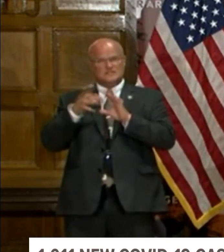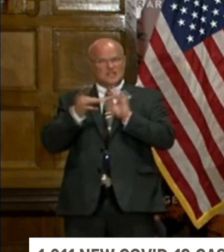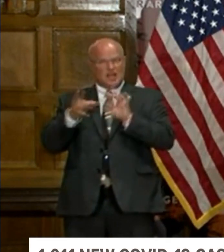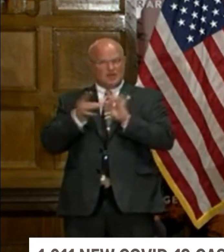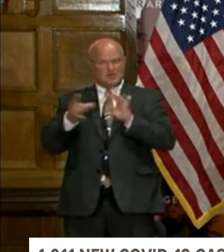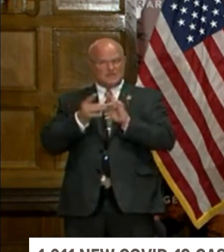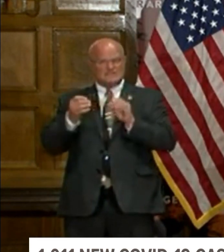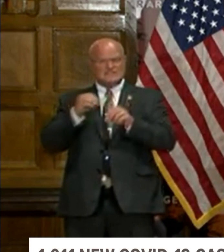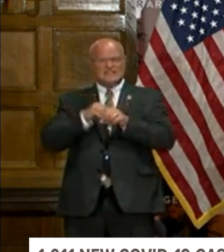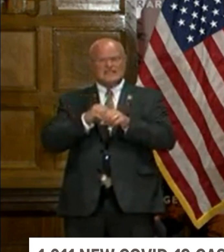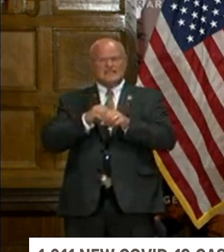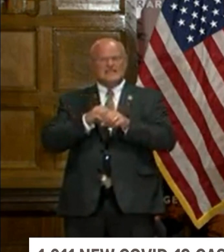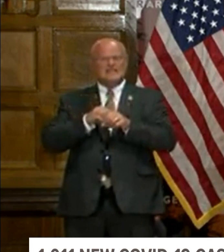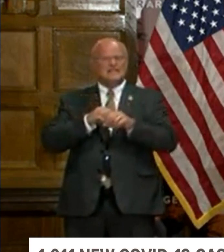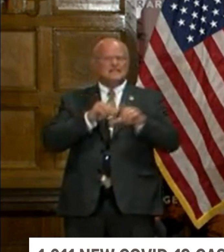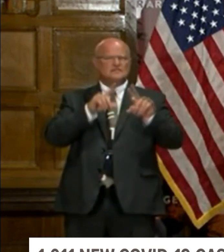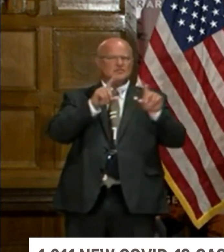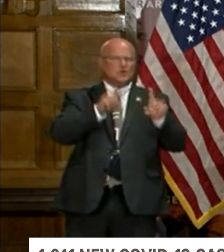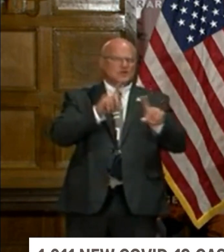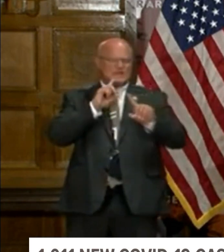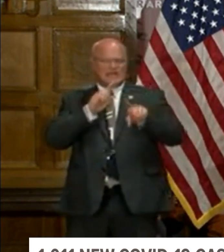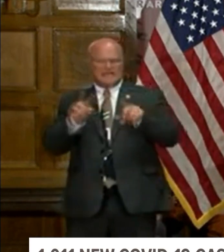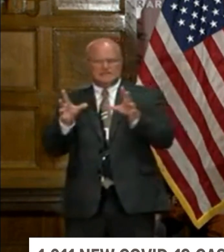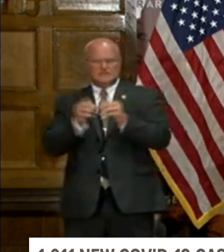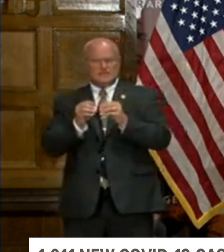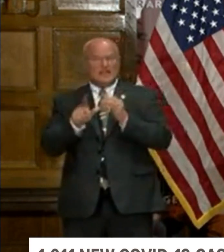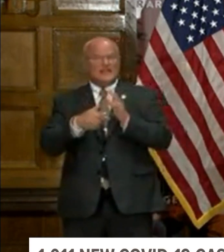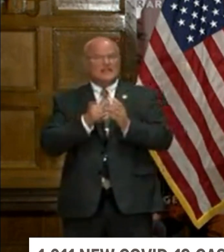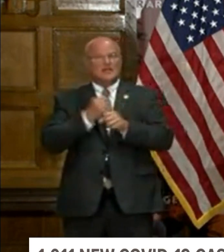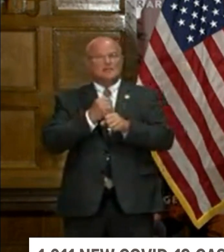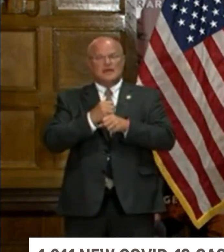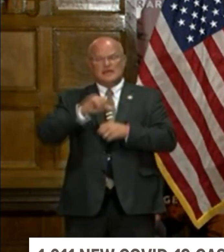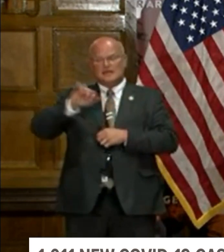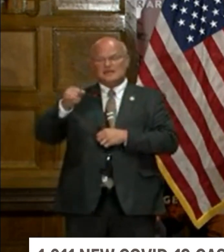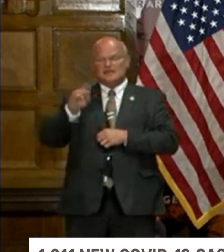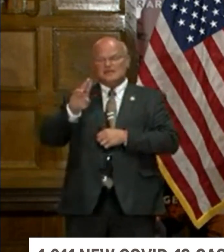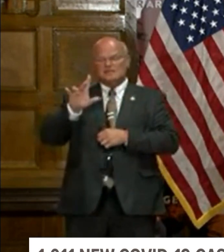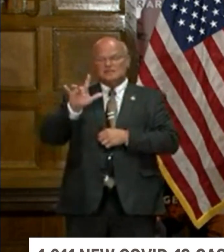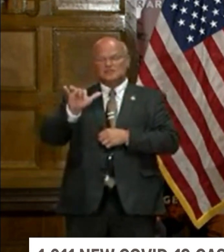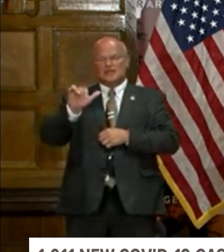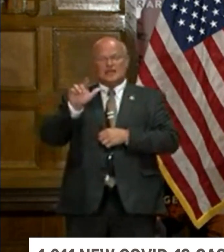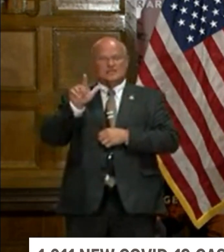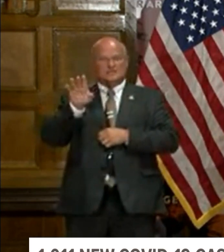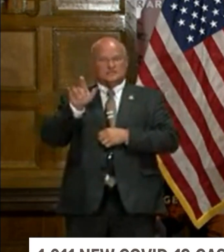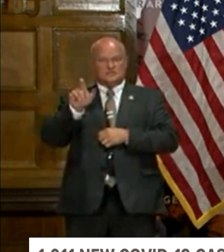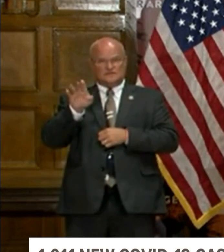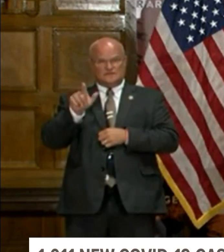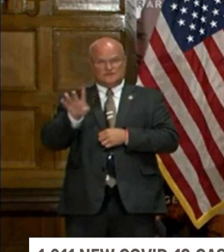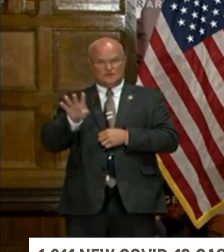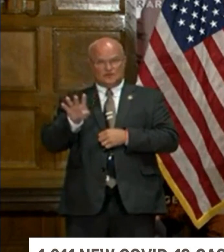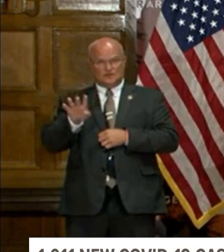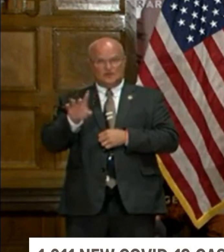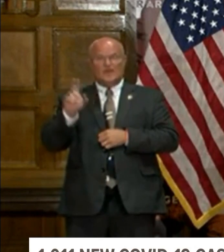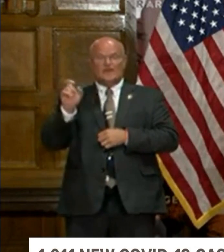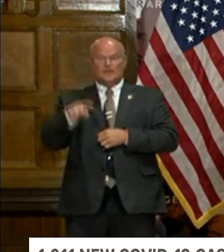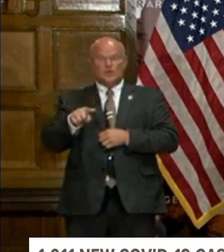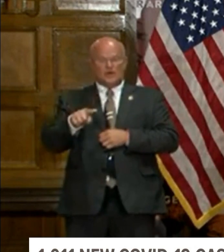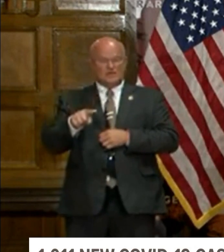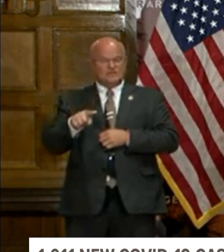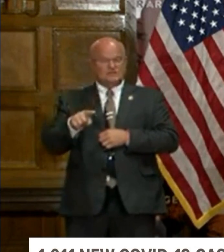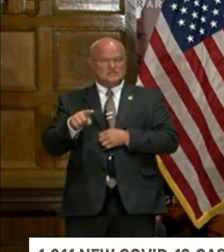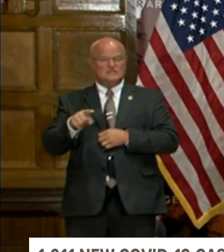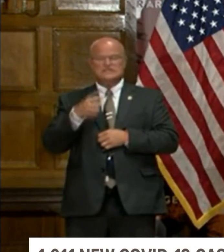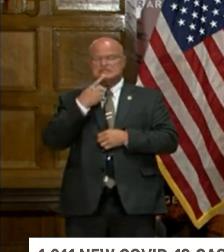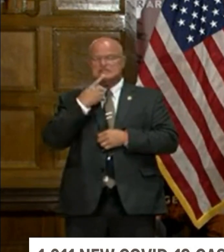in a Q&A session. And these comments were made on July 24. And the question I'd been asked